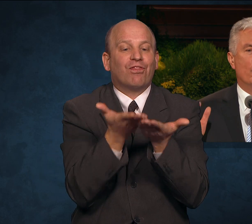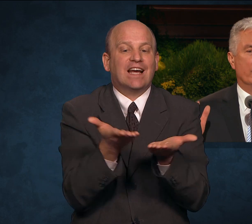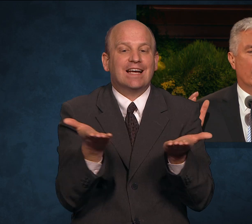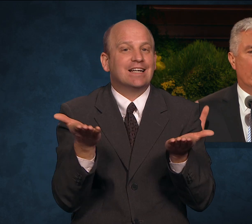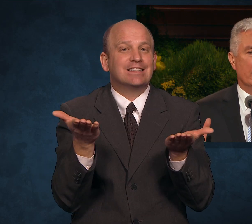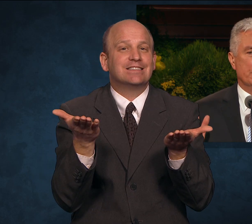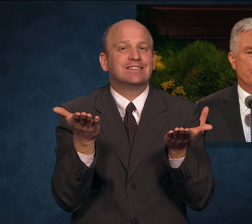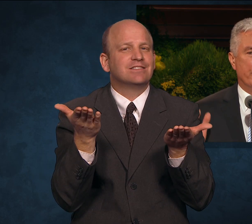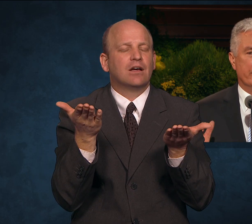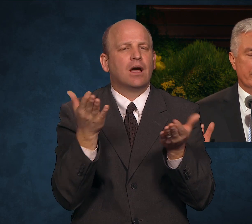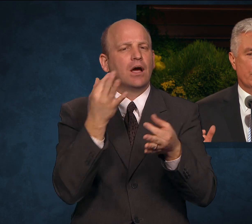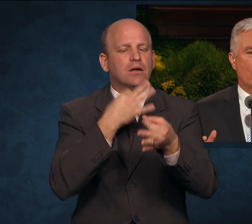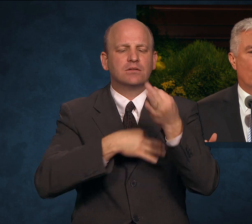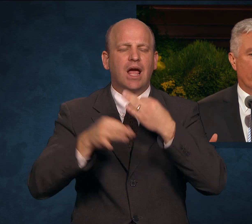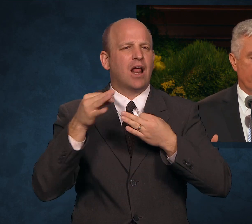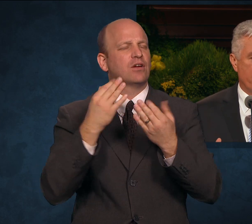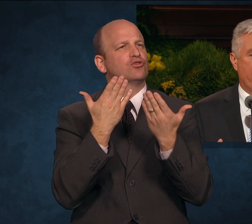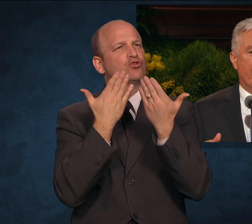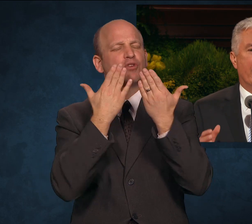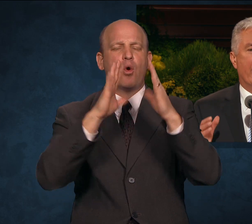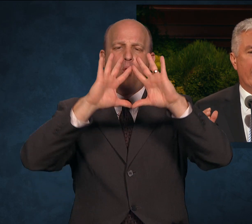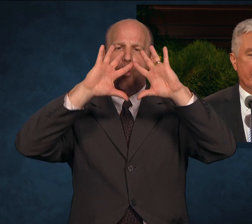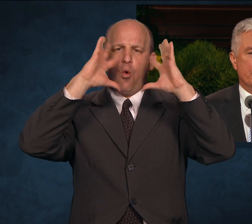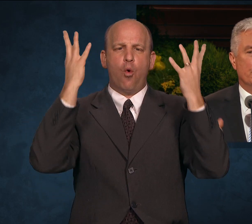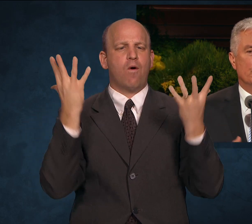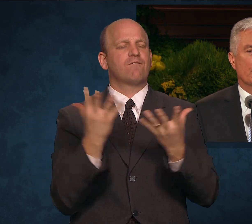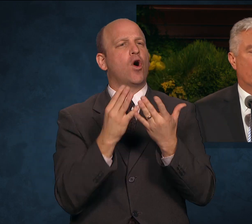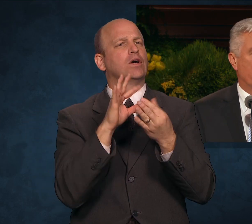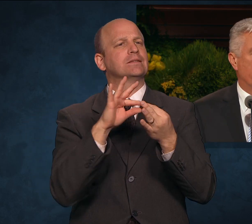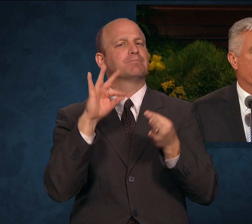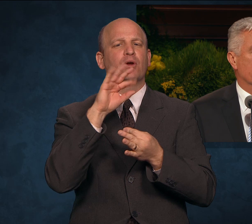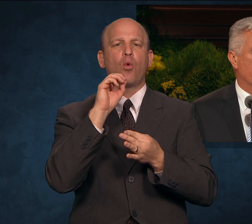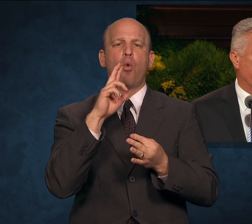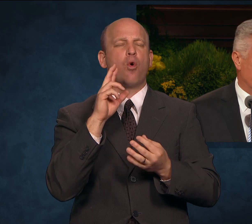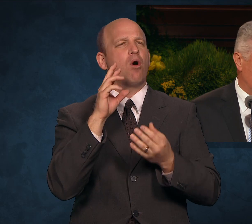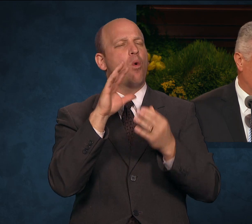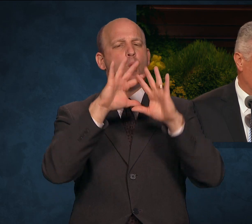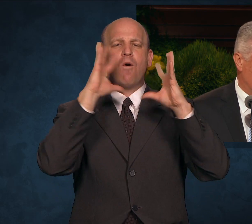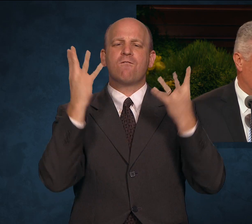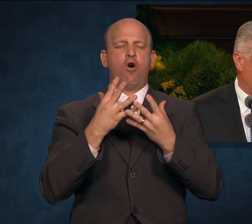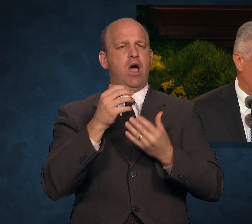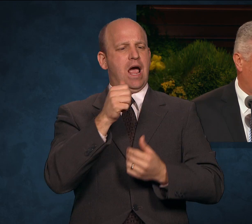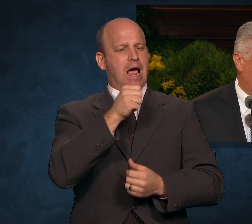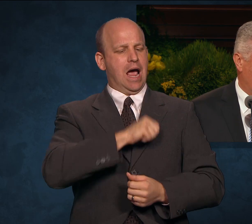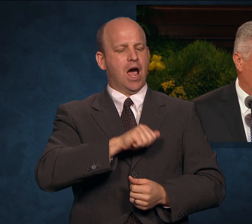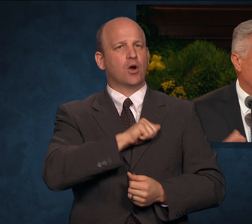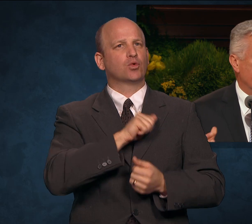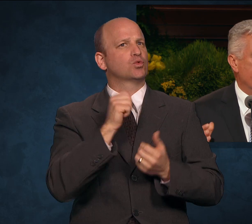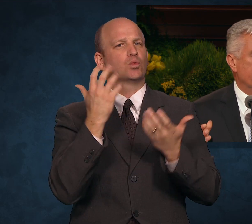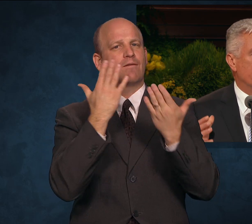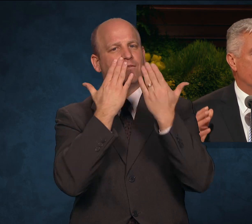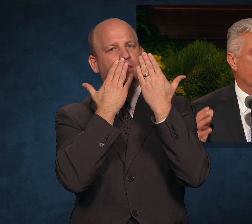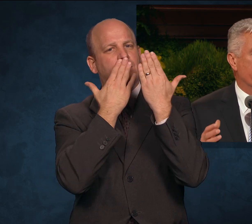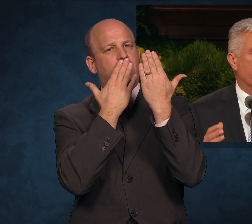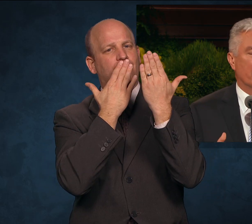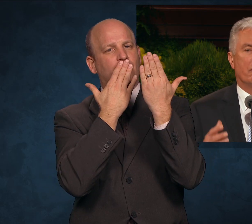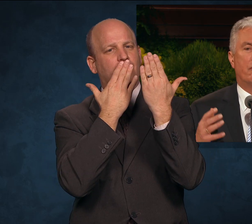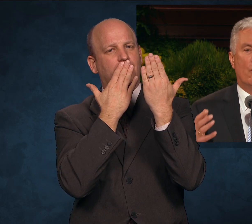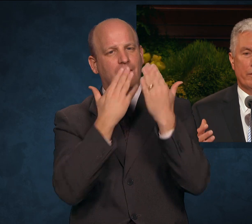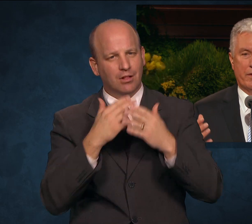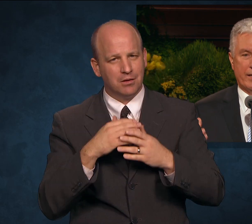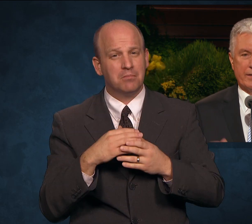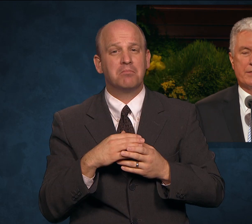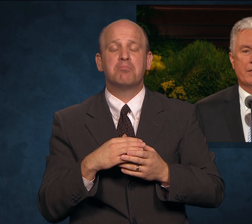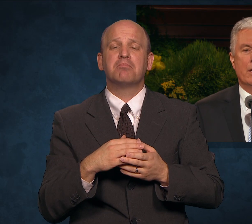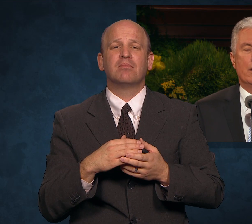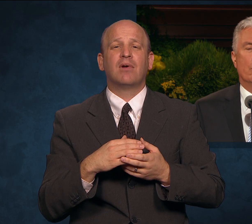an overall Spirit or attitude of gratitude it is easy to be grateful